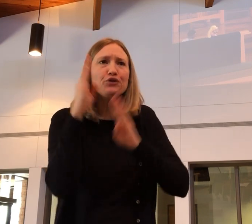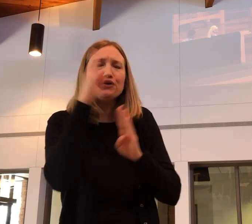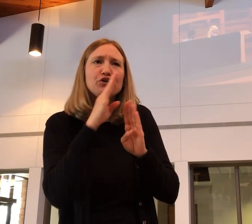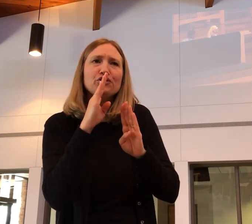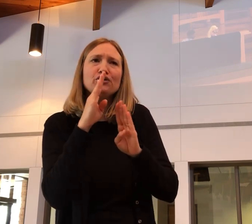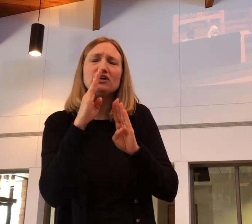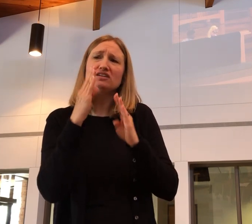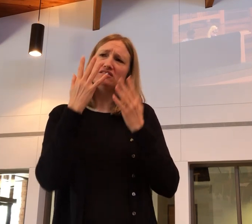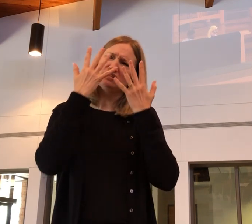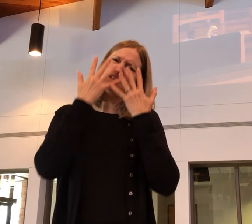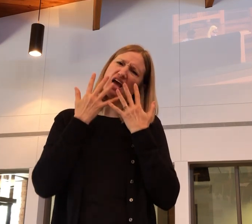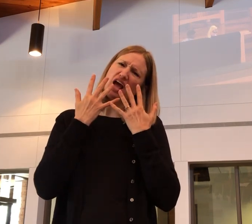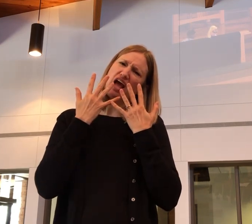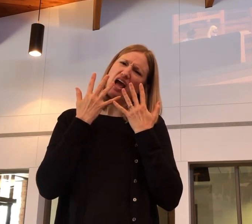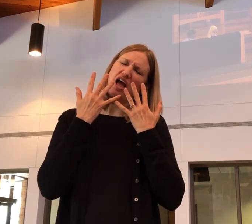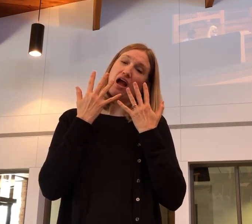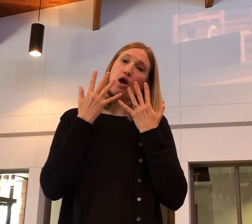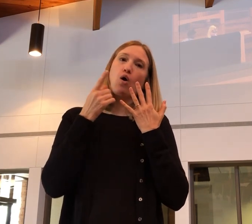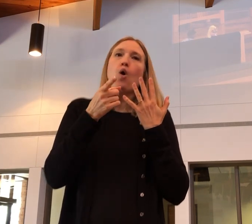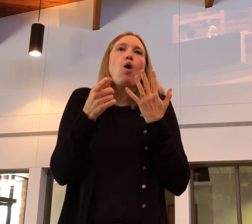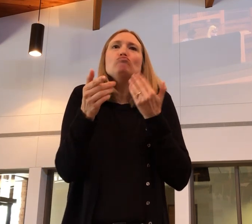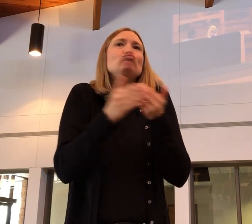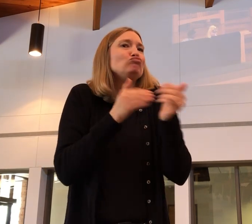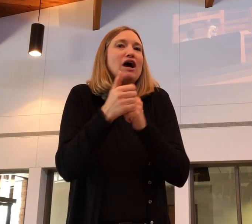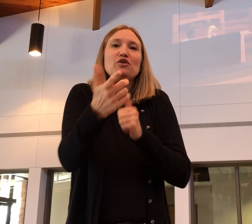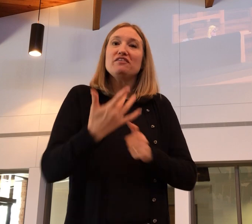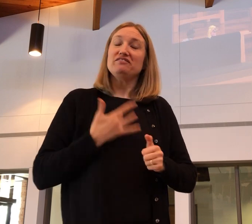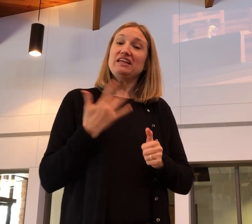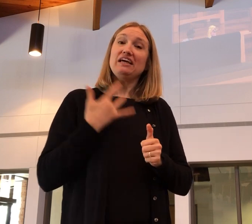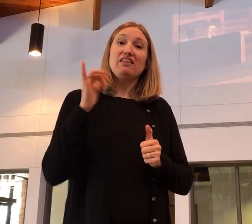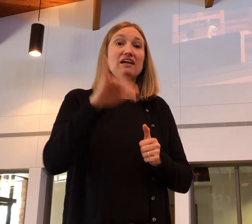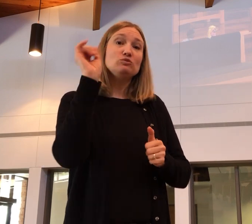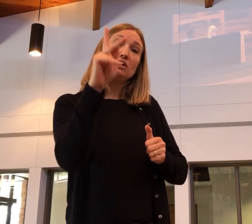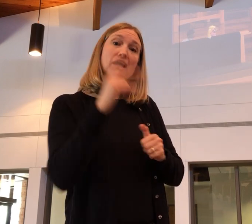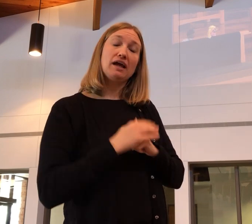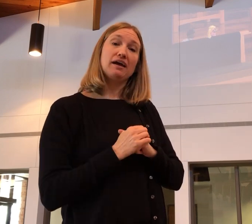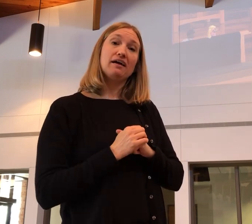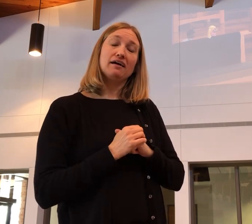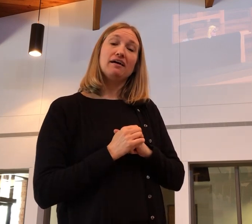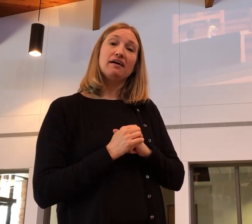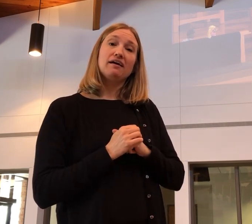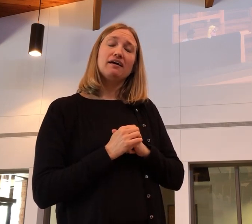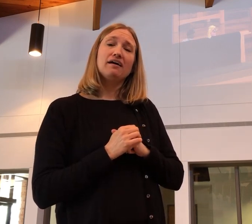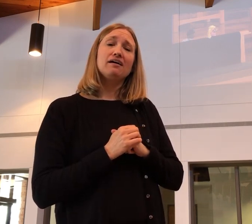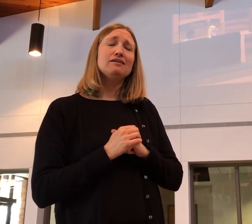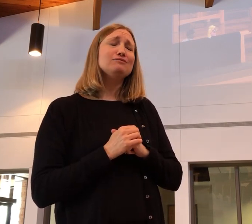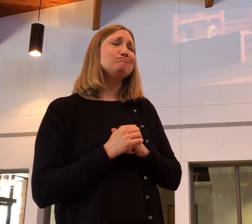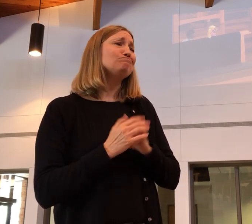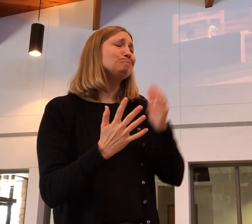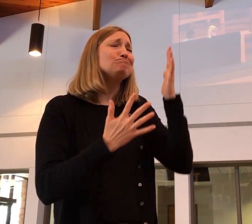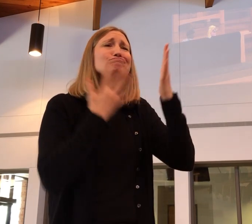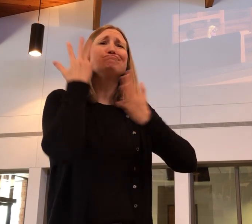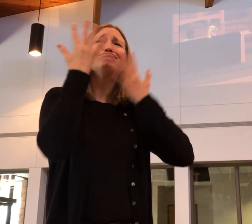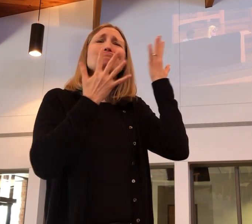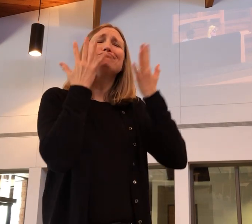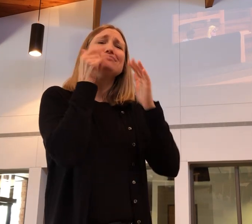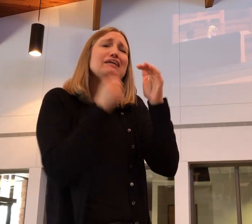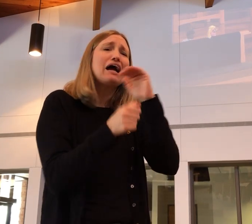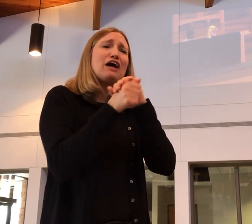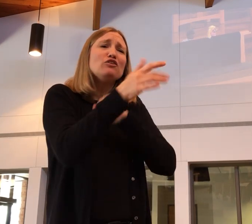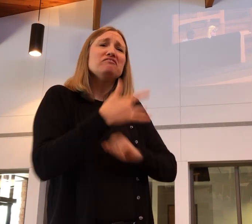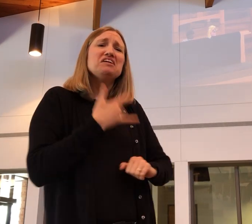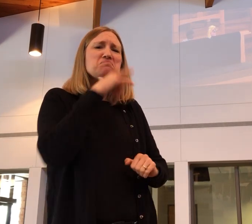or sad. Or really, however you feel, it's okay. We don't need to be ashamed or to hide how we